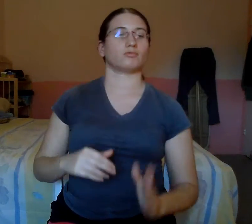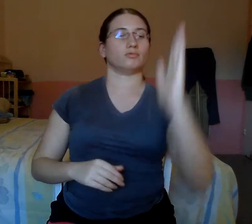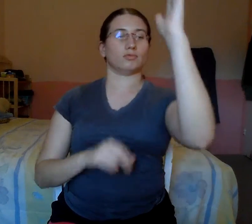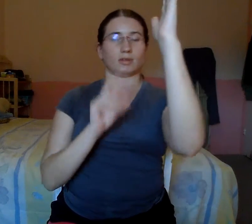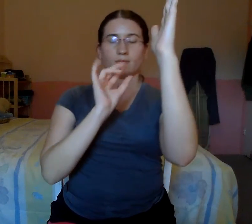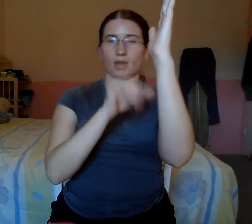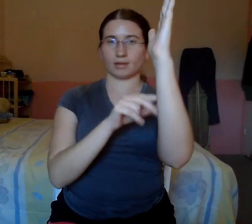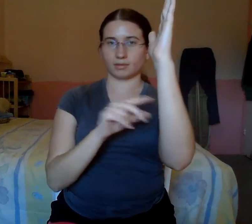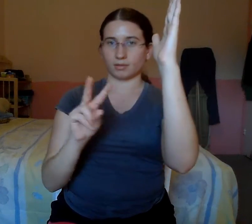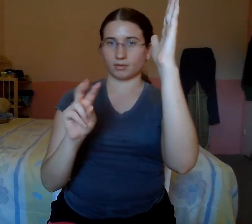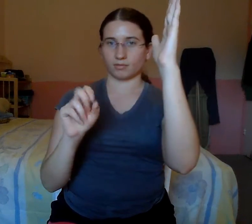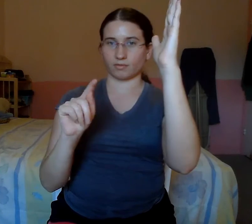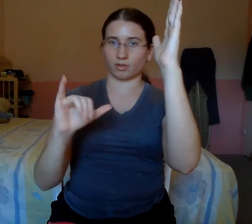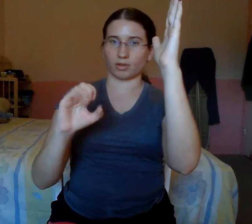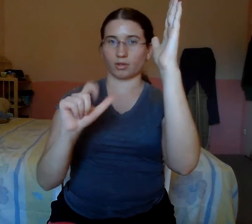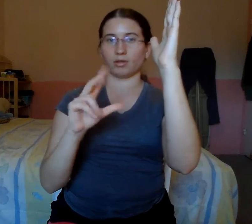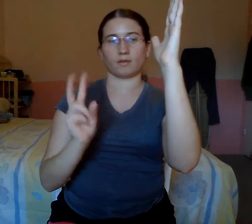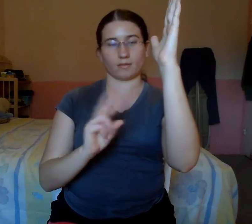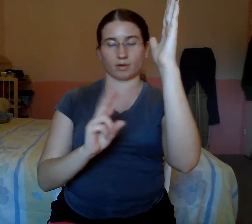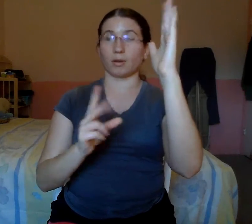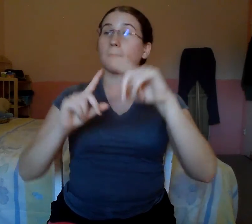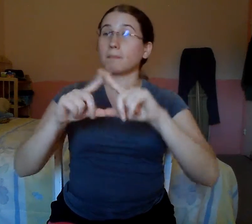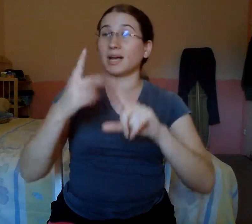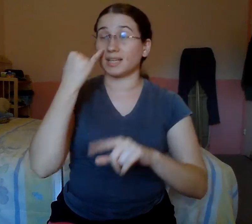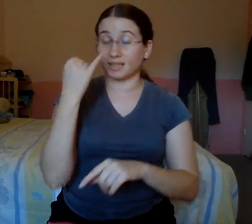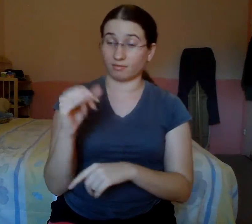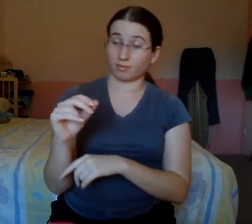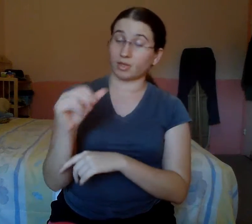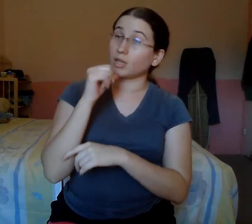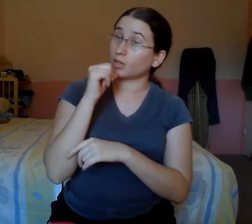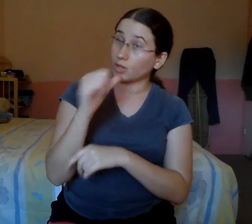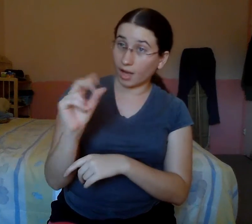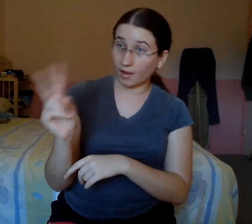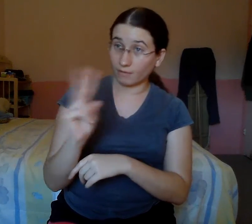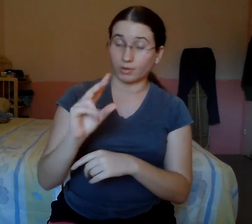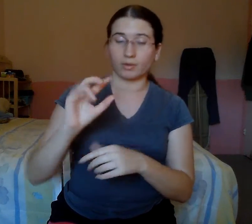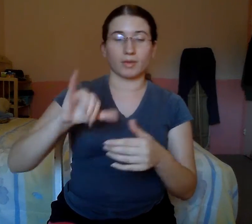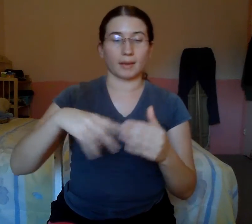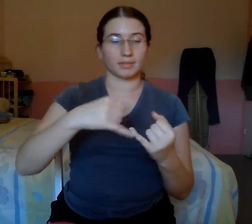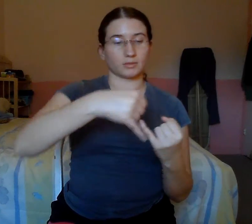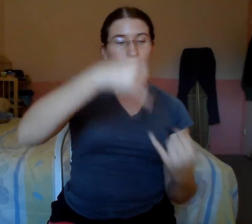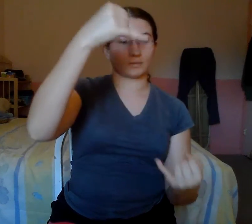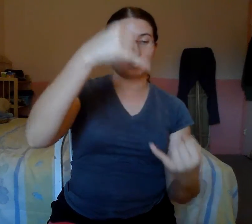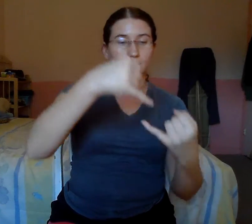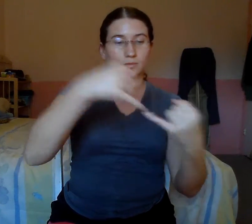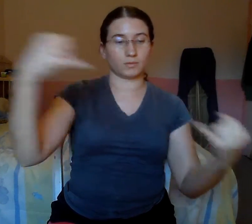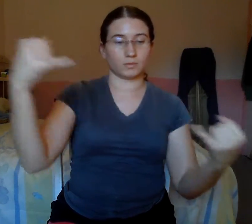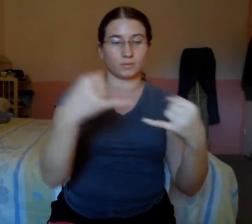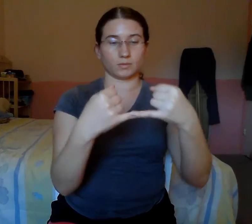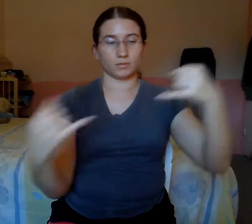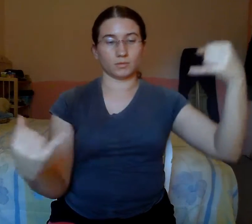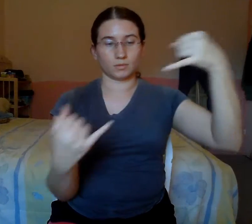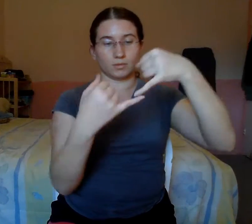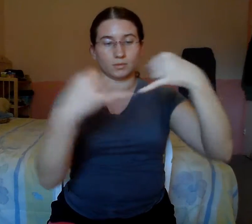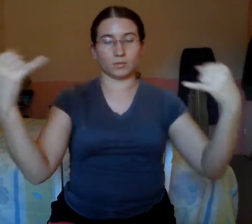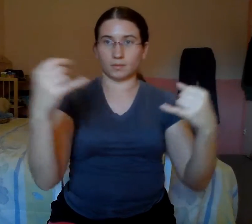how the distance between any 2 points on that non-vertical line is going to be the same. Then from that, we're going to derive the equation y equals mx